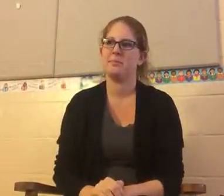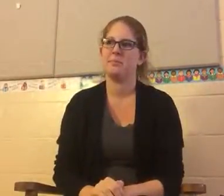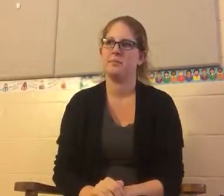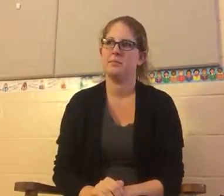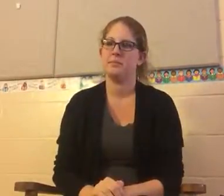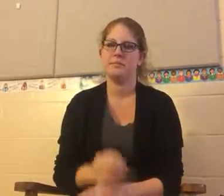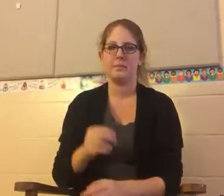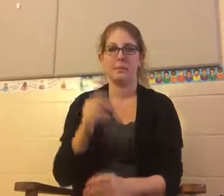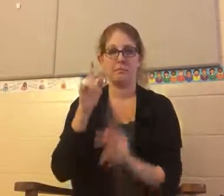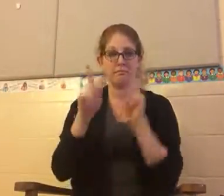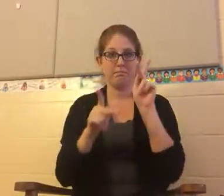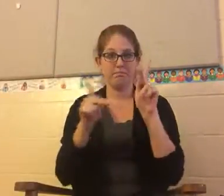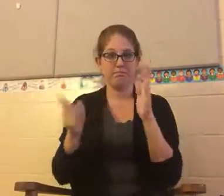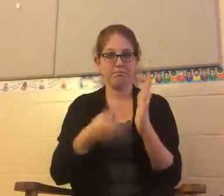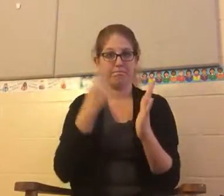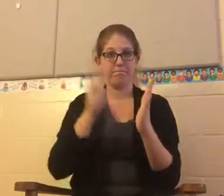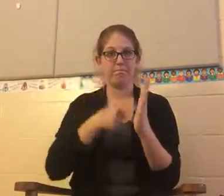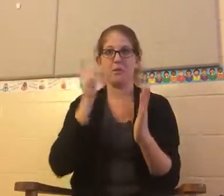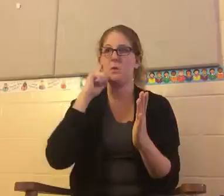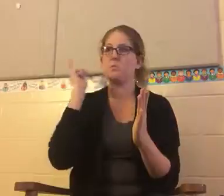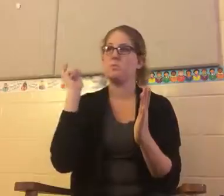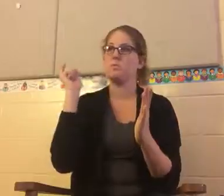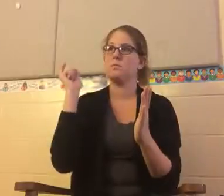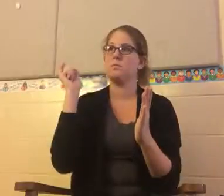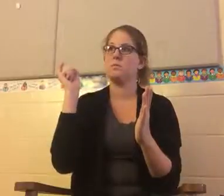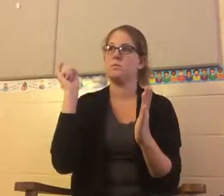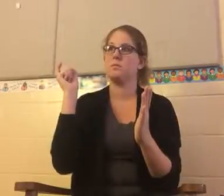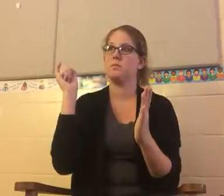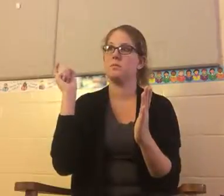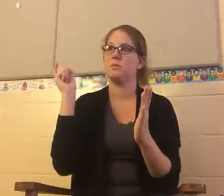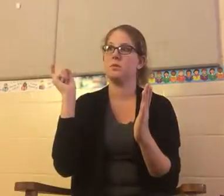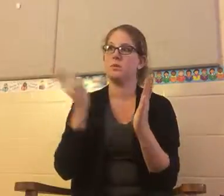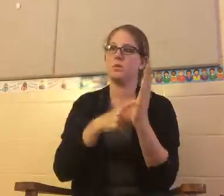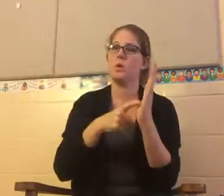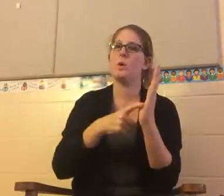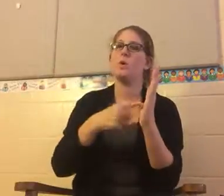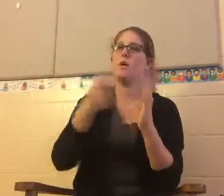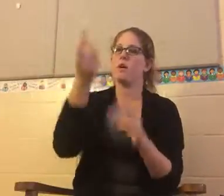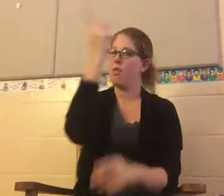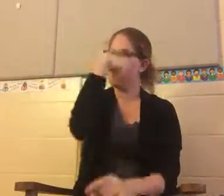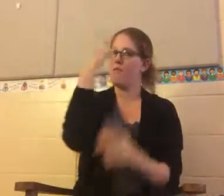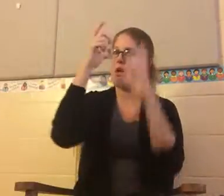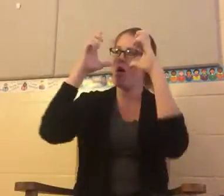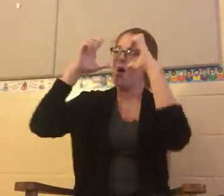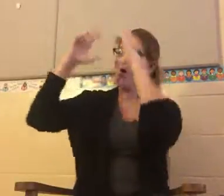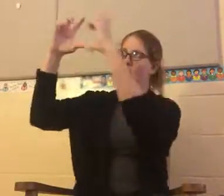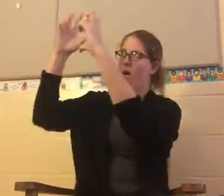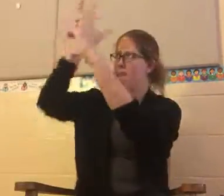People sometimes see what looks like a man's face in the moon because of dark areas on the moon's surface.